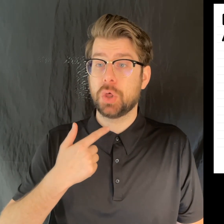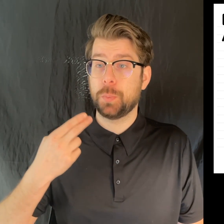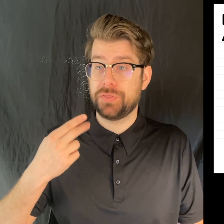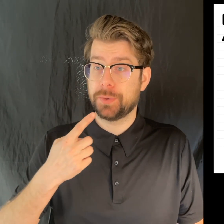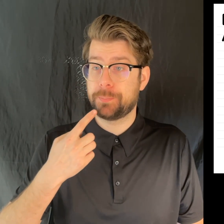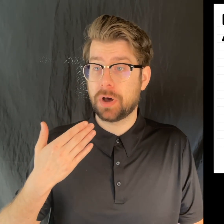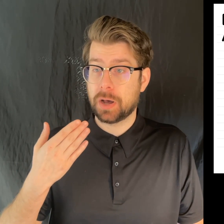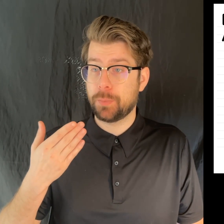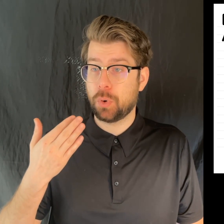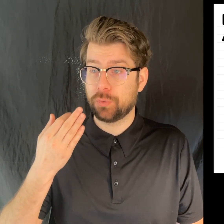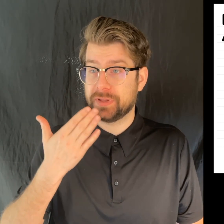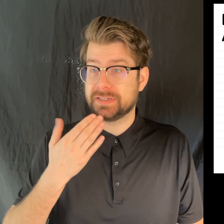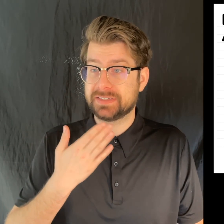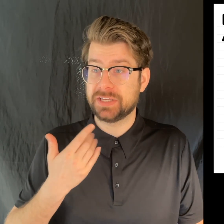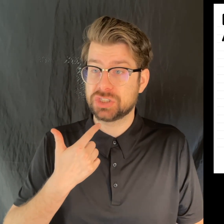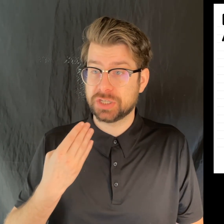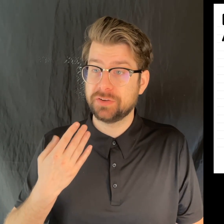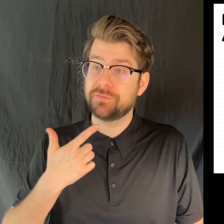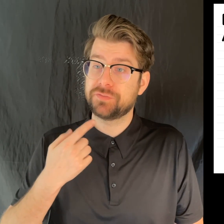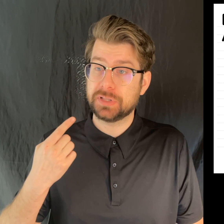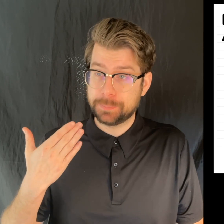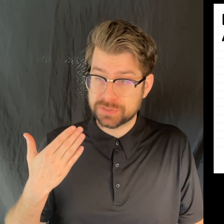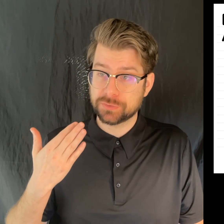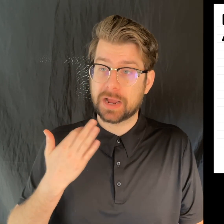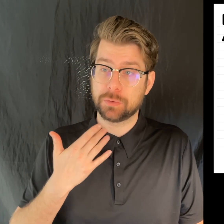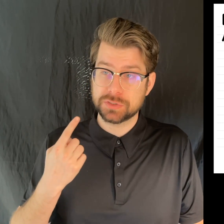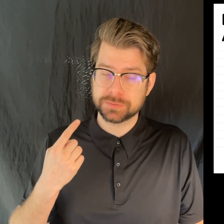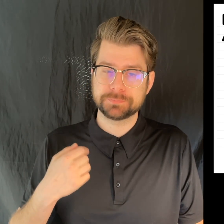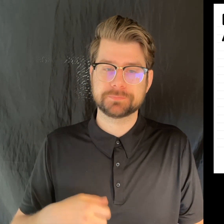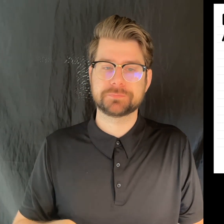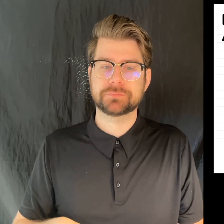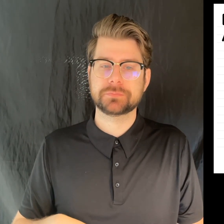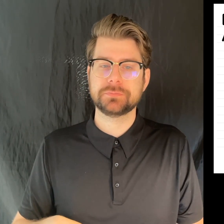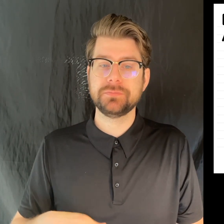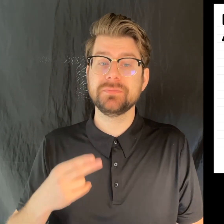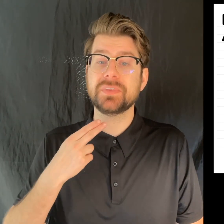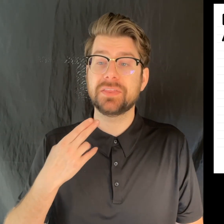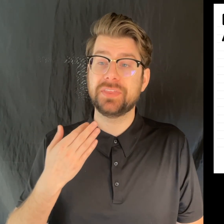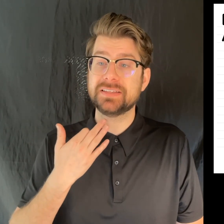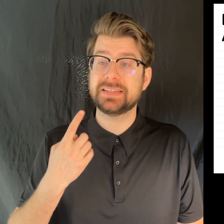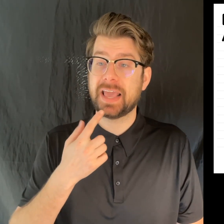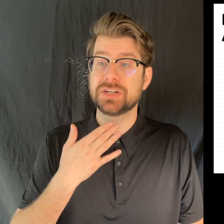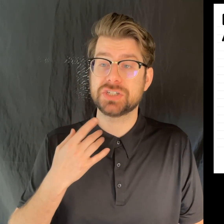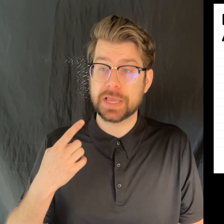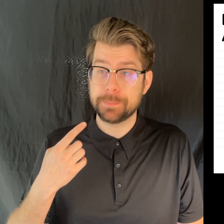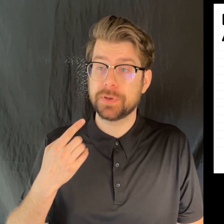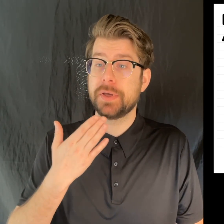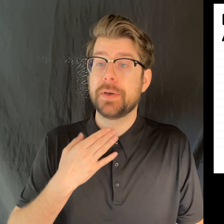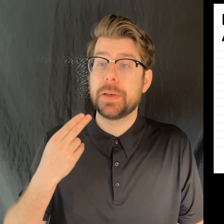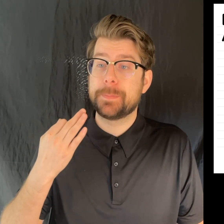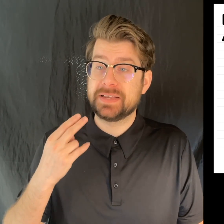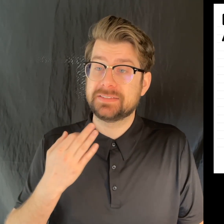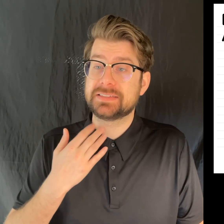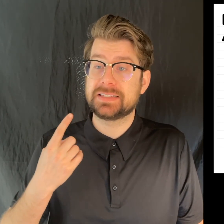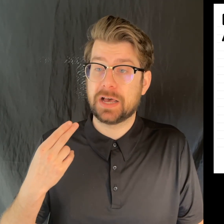with the palm orientation flipped around. This handshape makes the